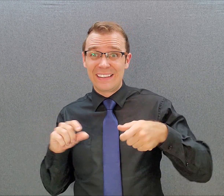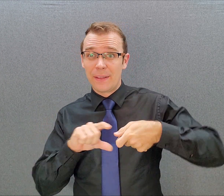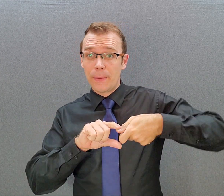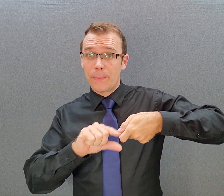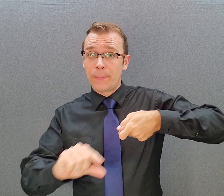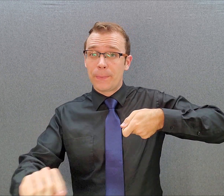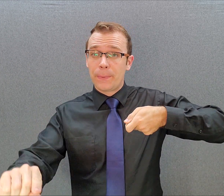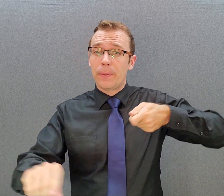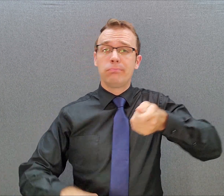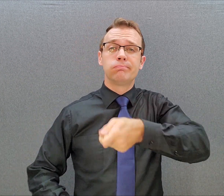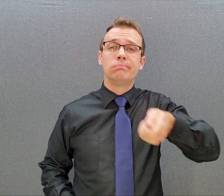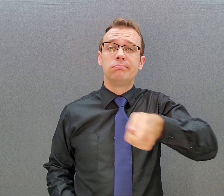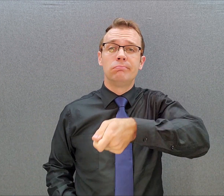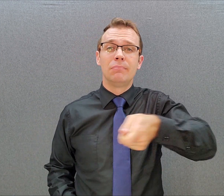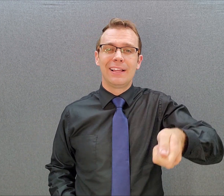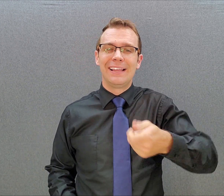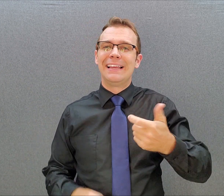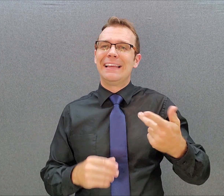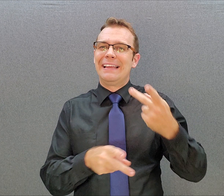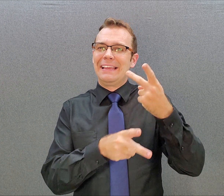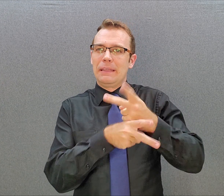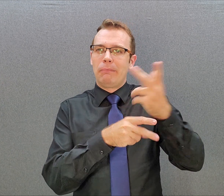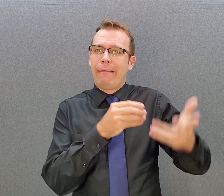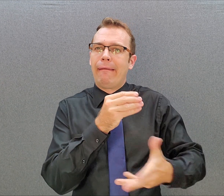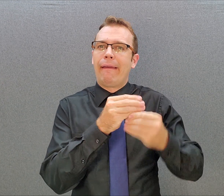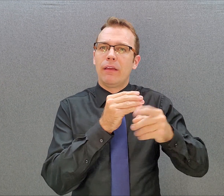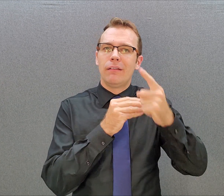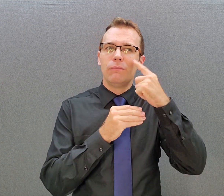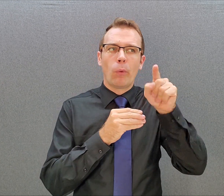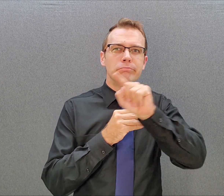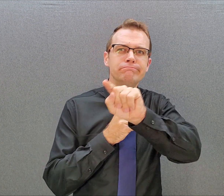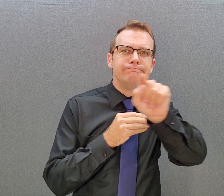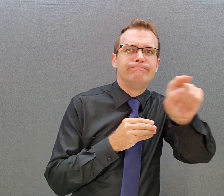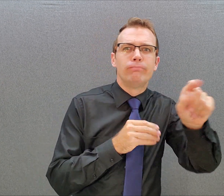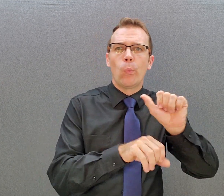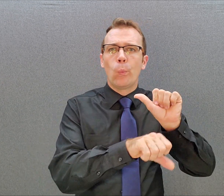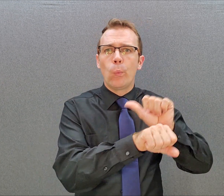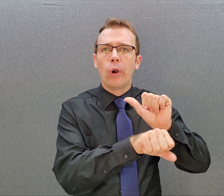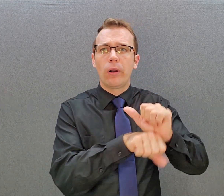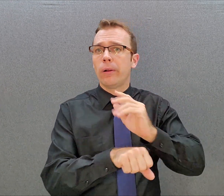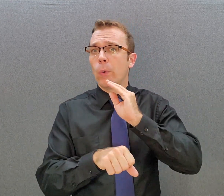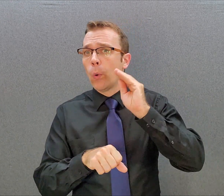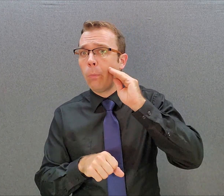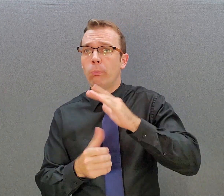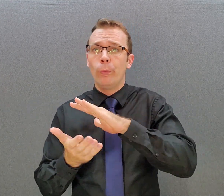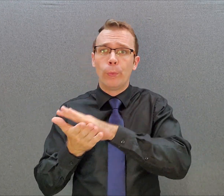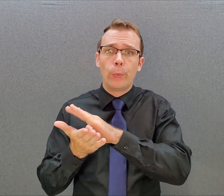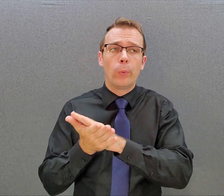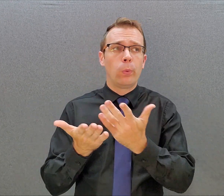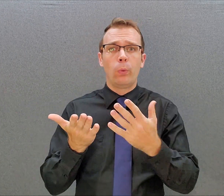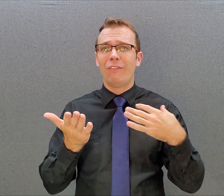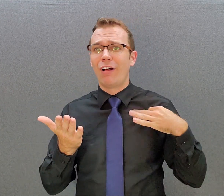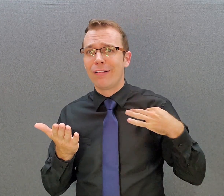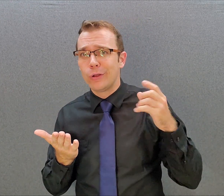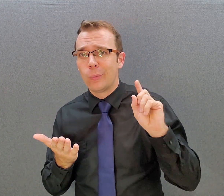cane, keep extras in strategic, consistent, and secured locations at work, home, school, volunteer